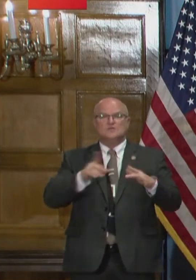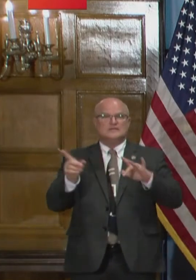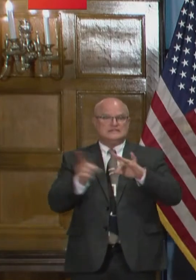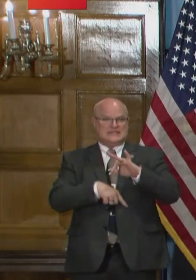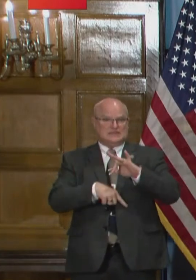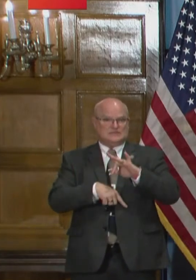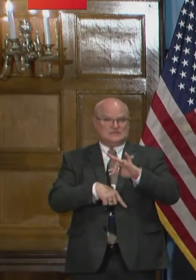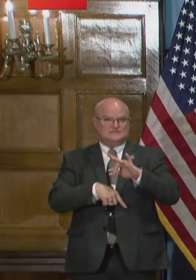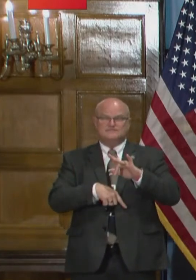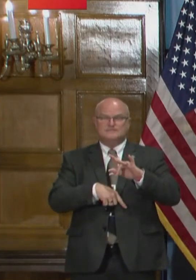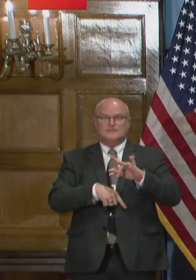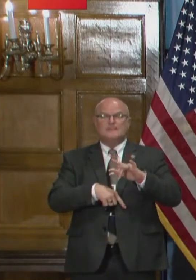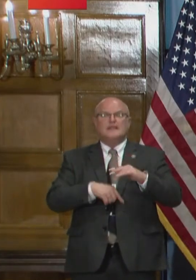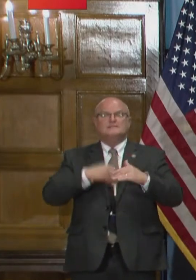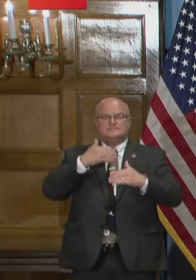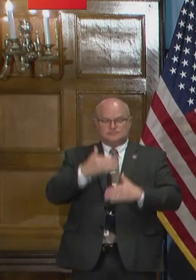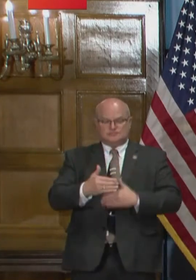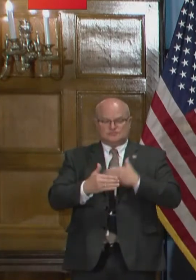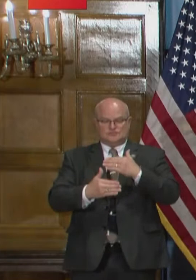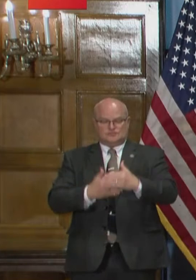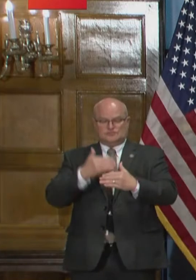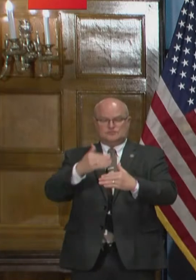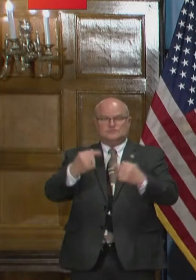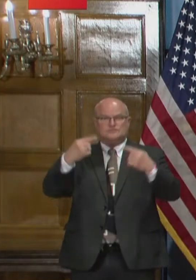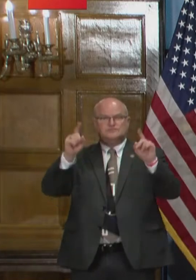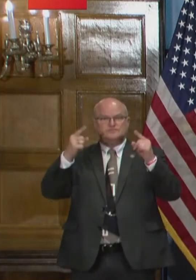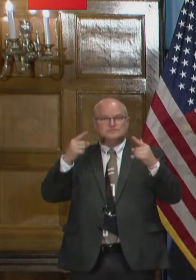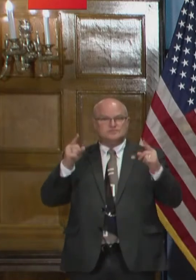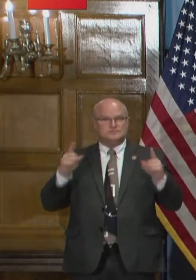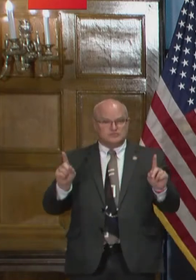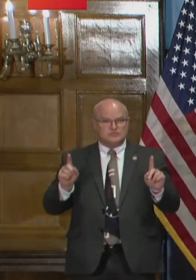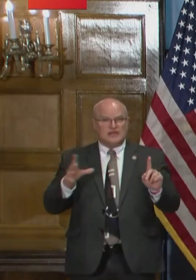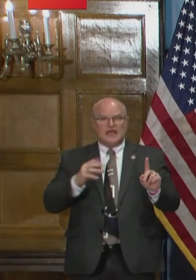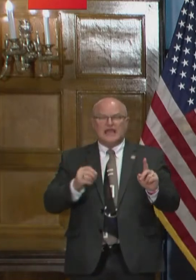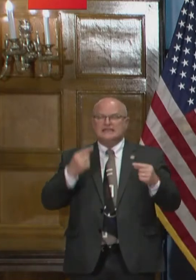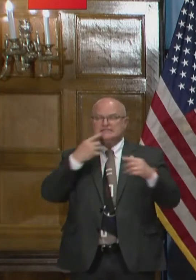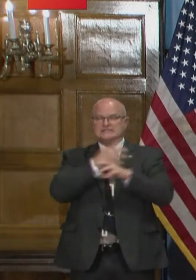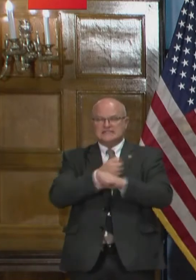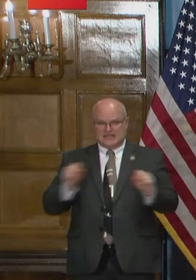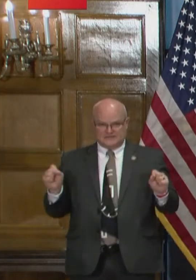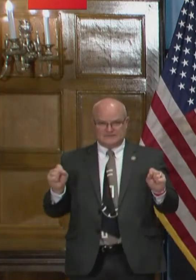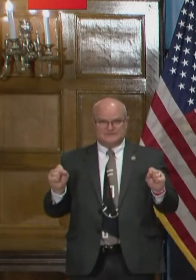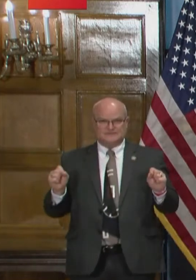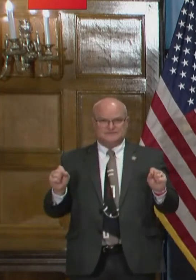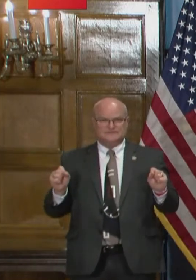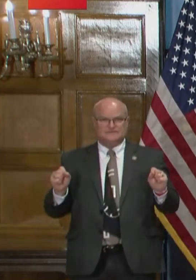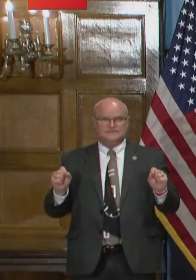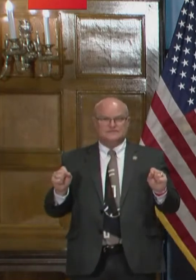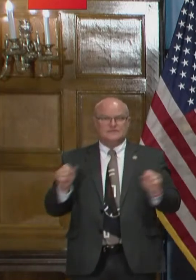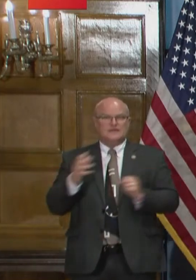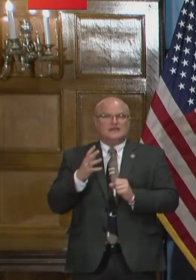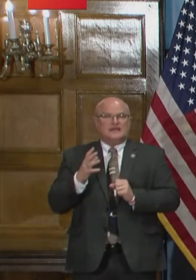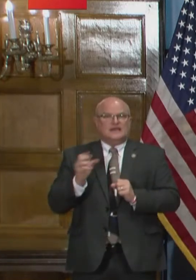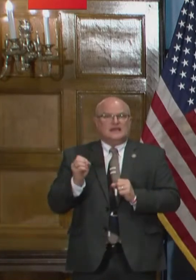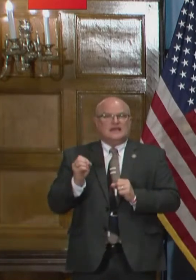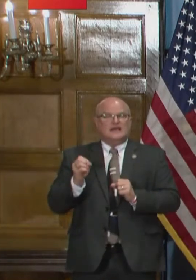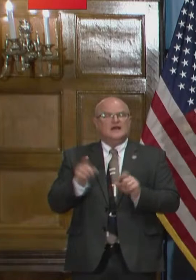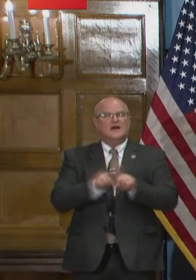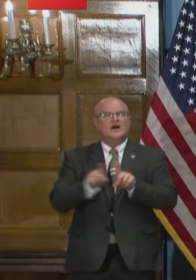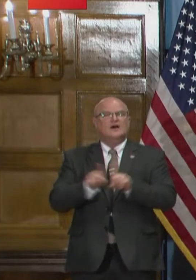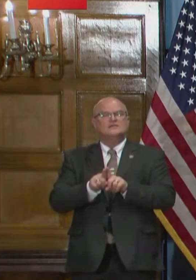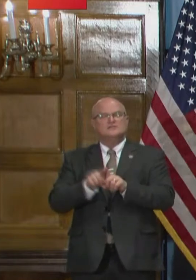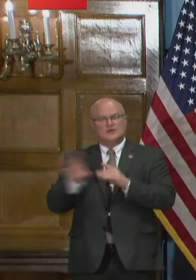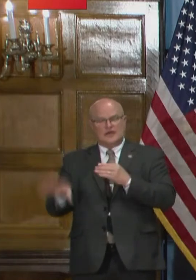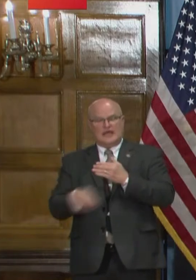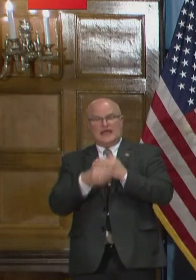out. The steps were all completed and they were shown to be very safe. And I also want to